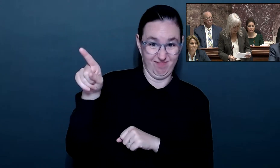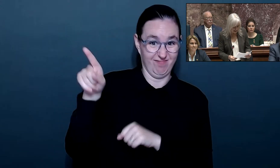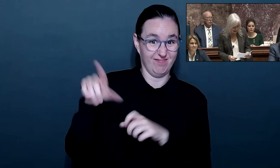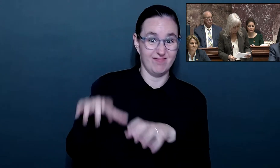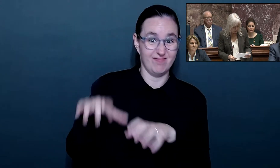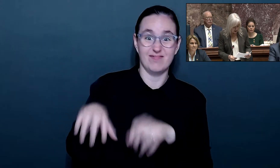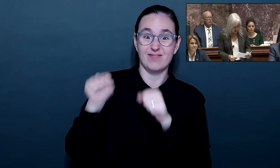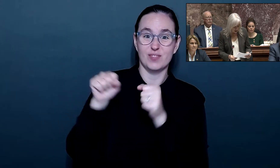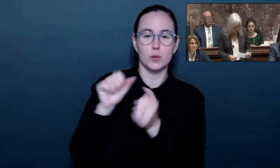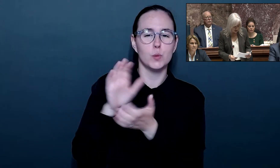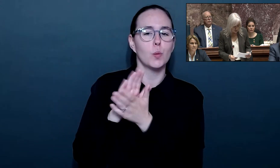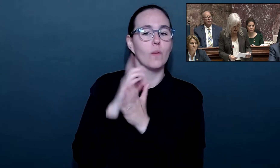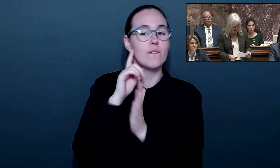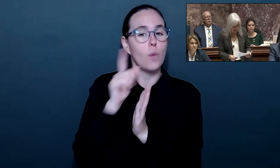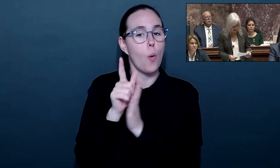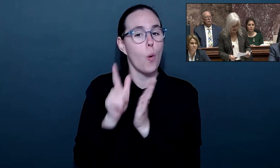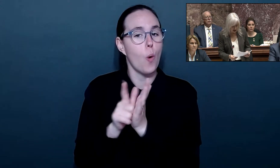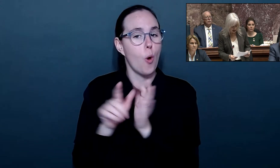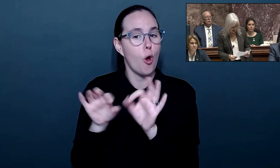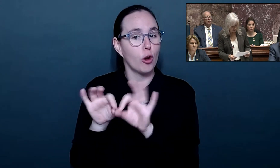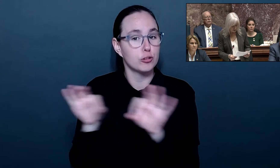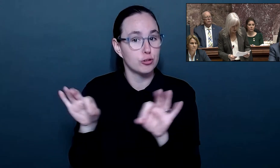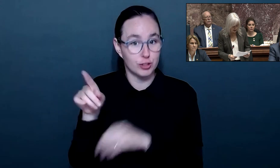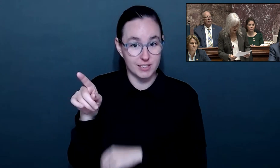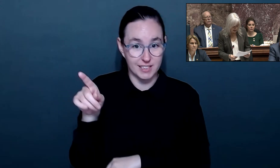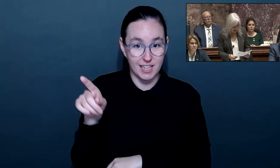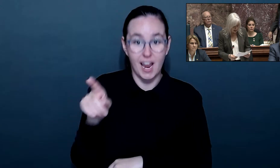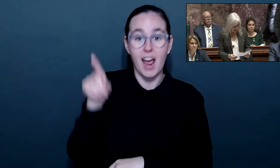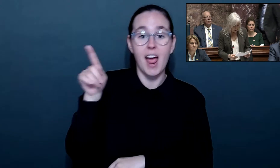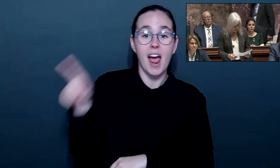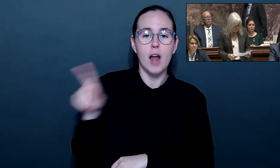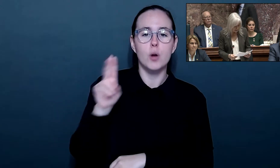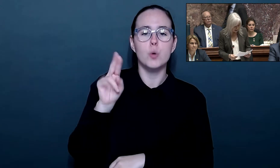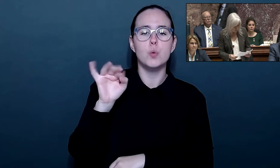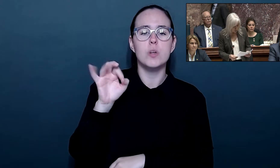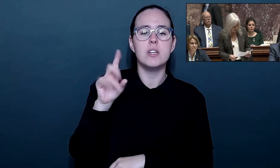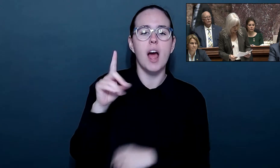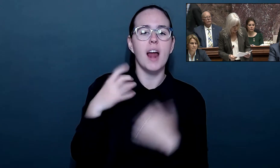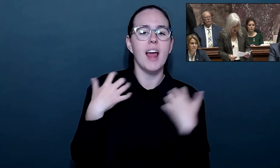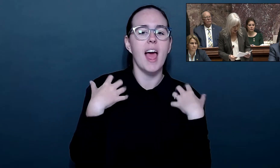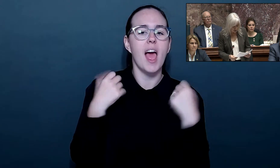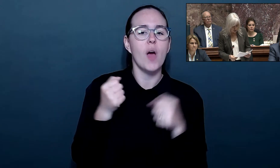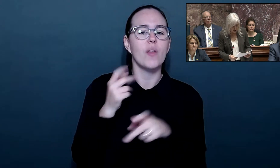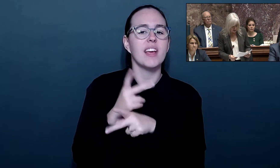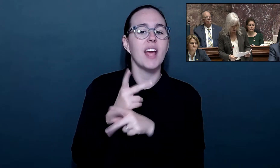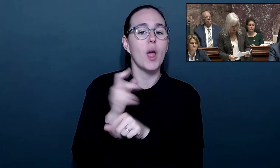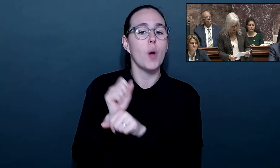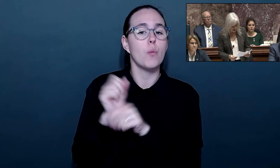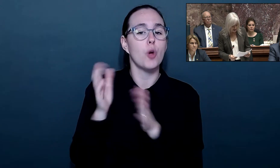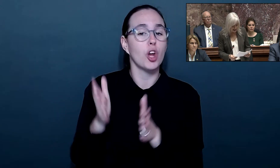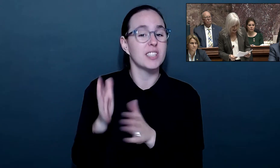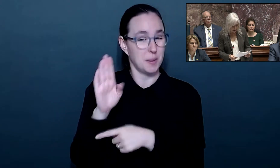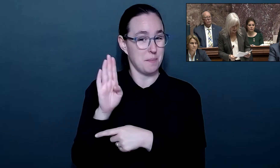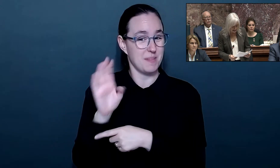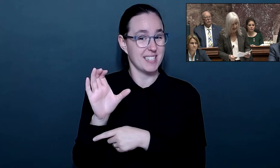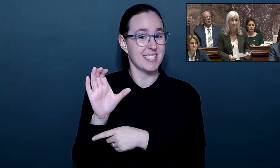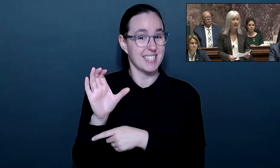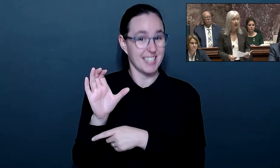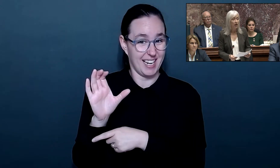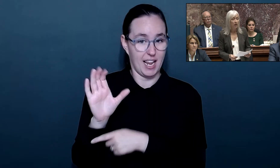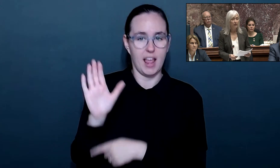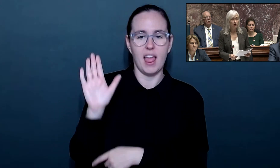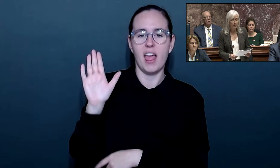of BC. The president is Jed Ferguson. Both are registered non-for-profit society in